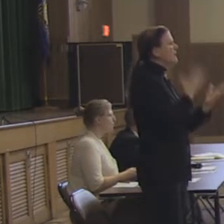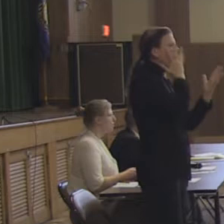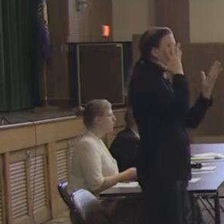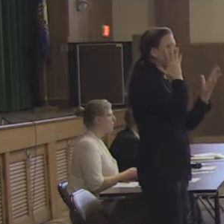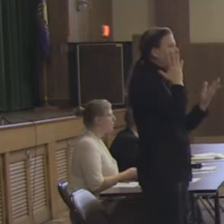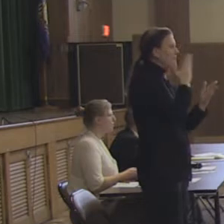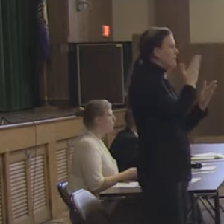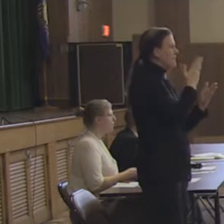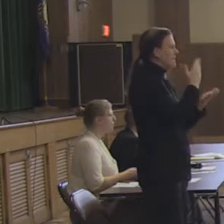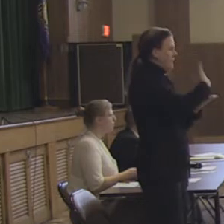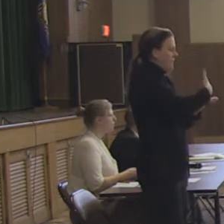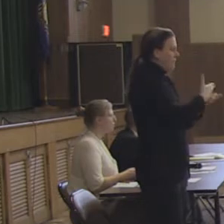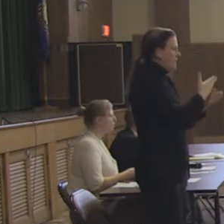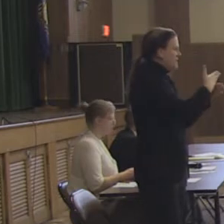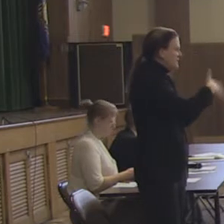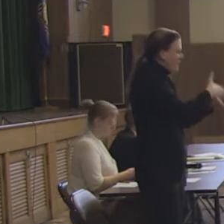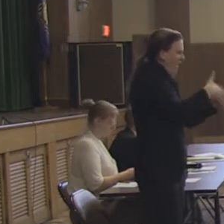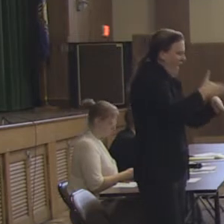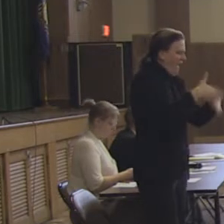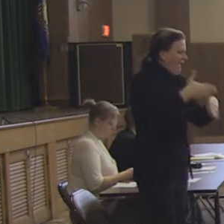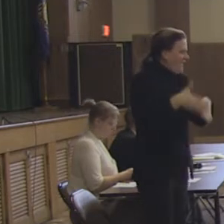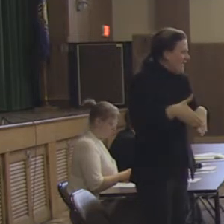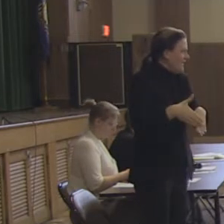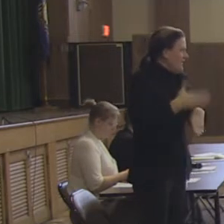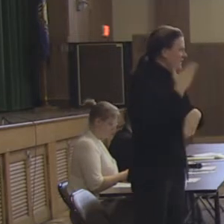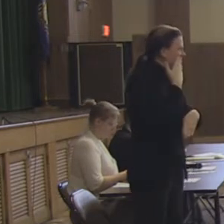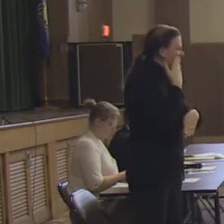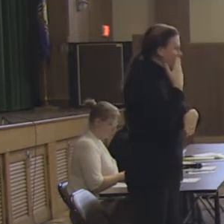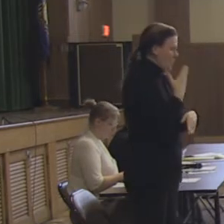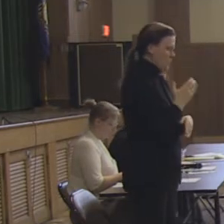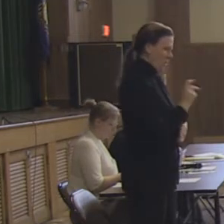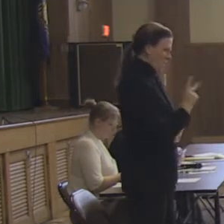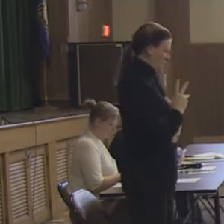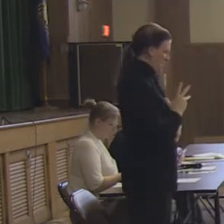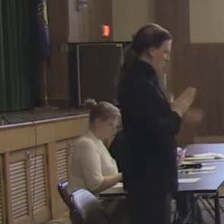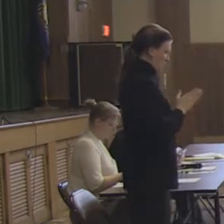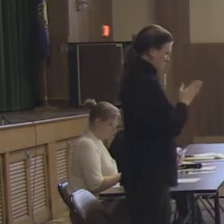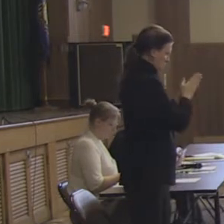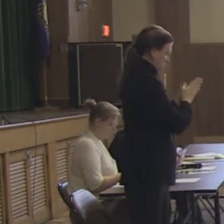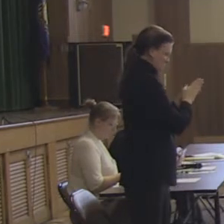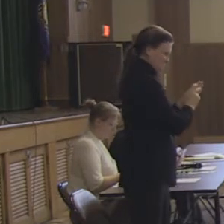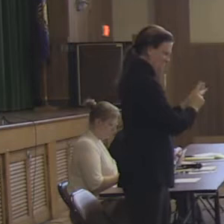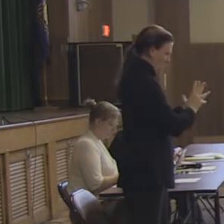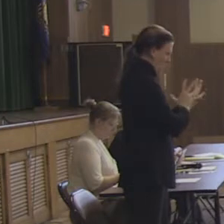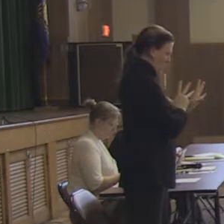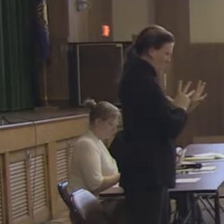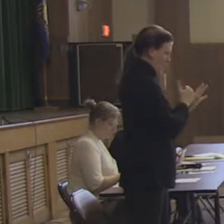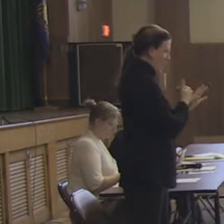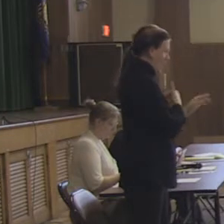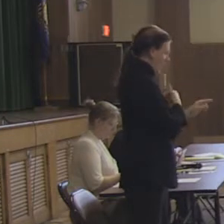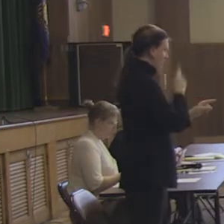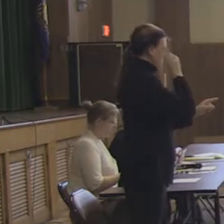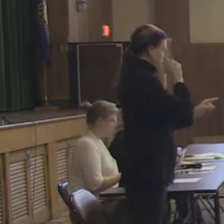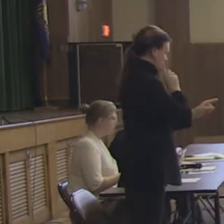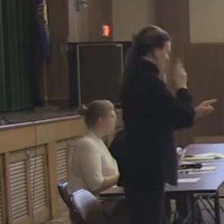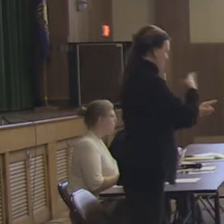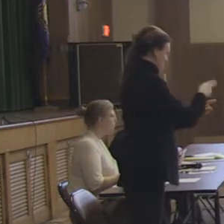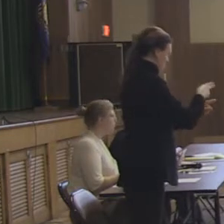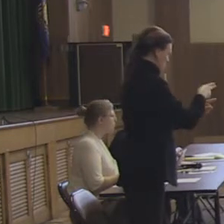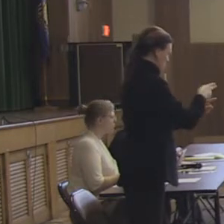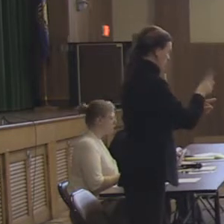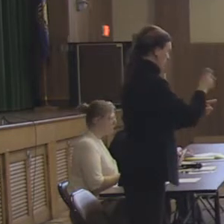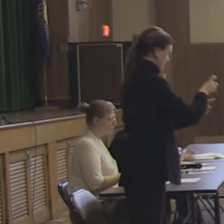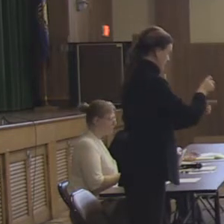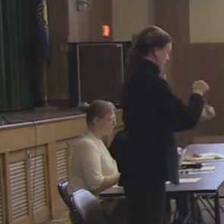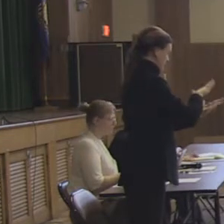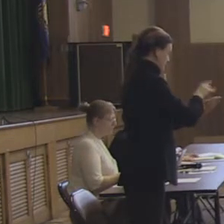the need. So they have a pendulum that they want to swing where it's either, okay, so we have a hearing impaired population that really needs to